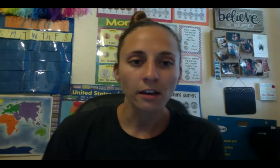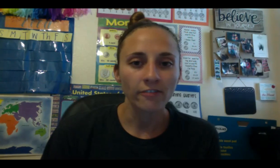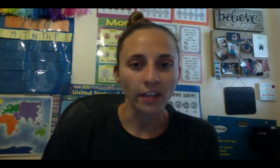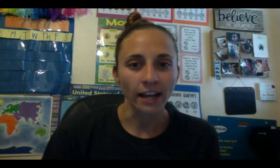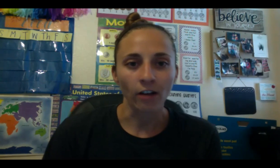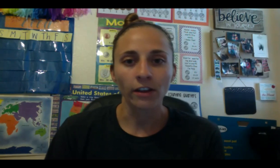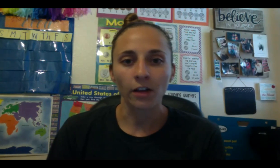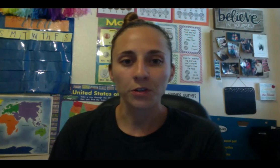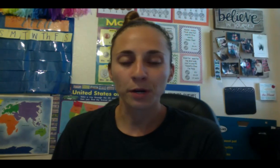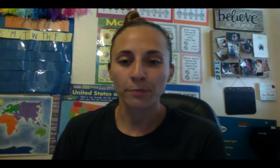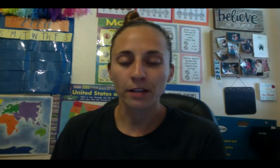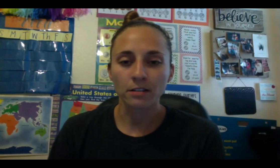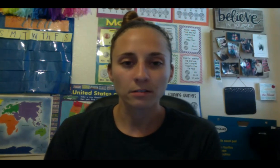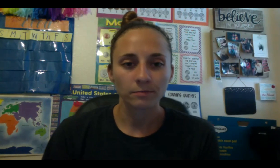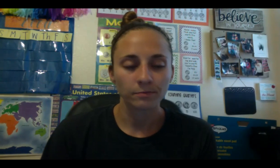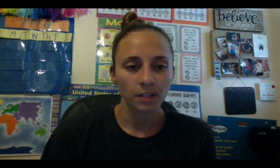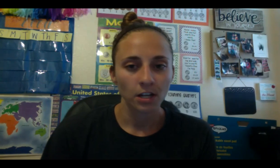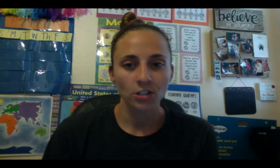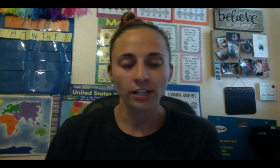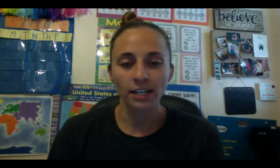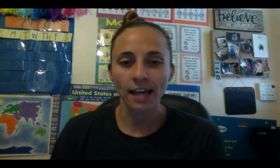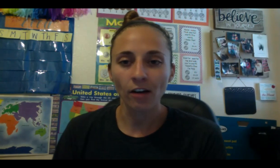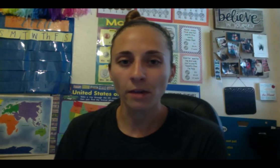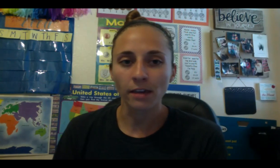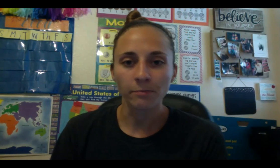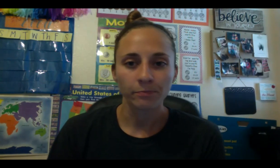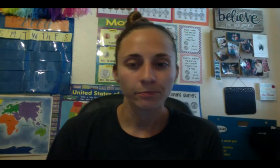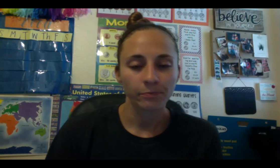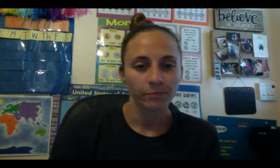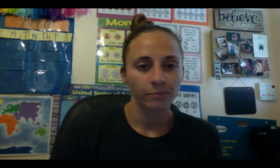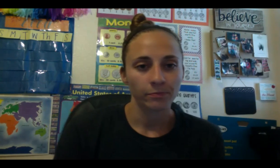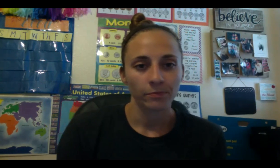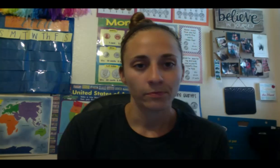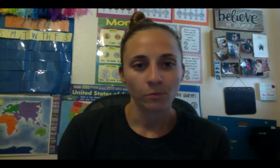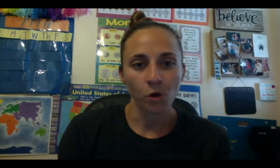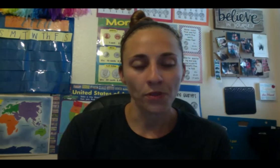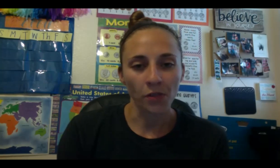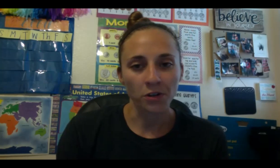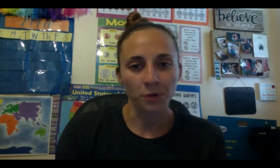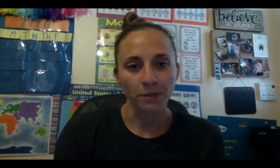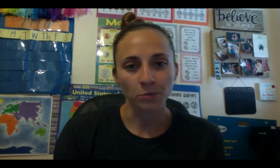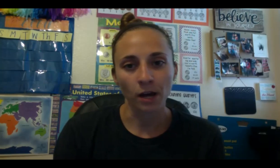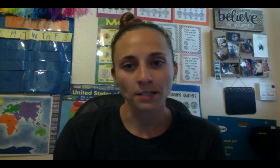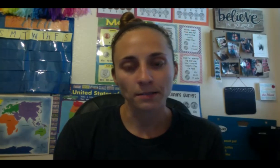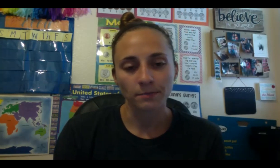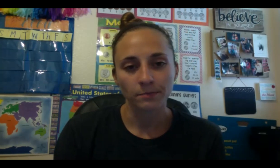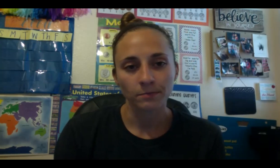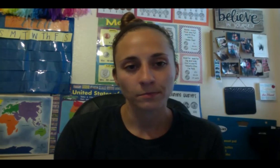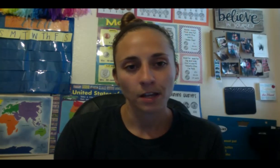be filling out the author's purpose. So you're going to tell me what the author's purpose